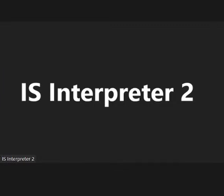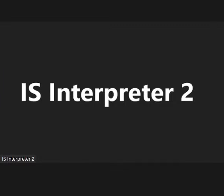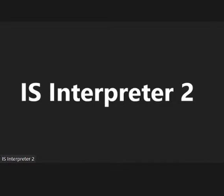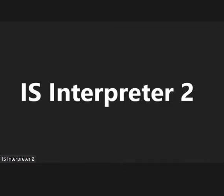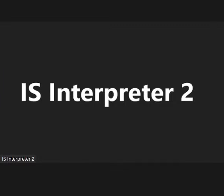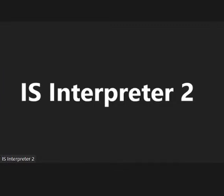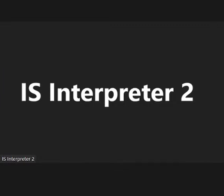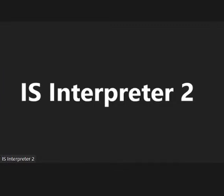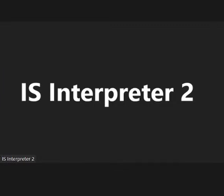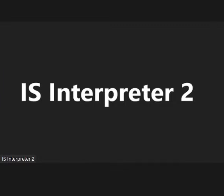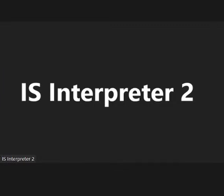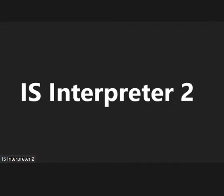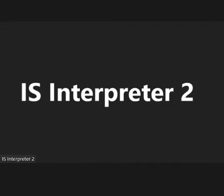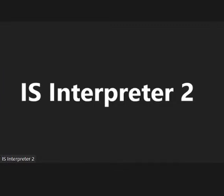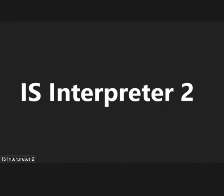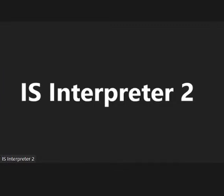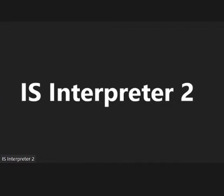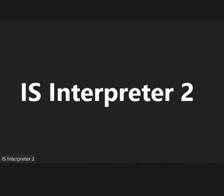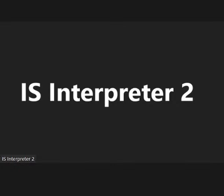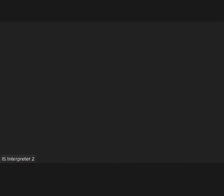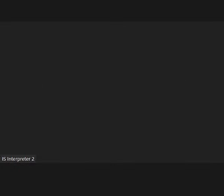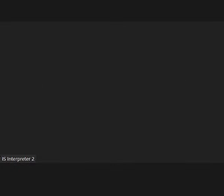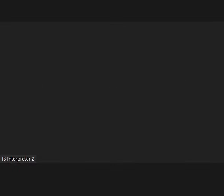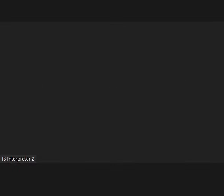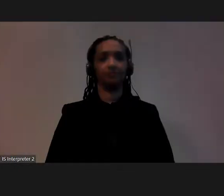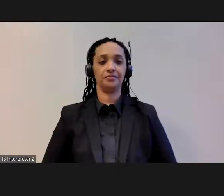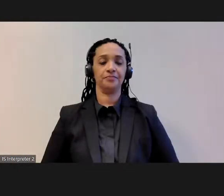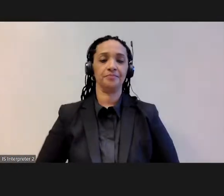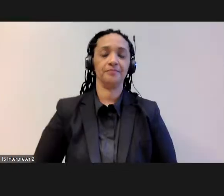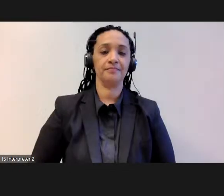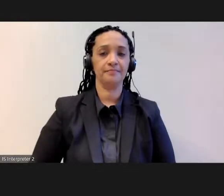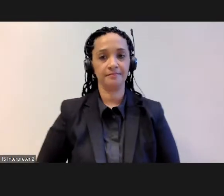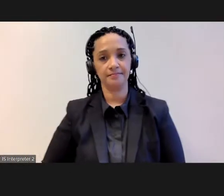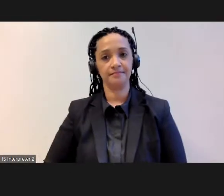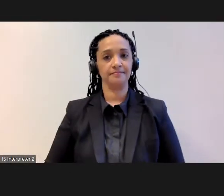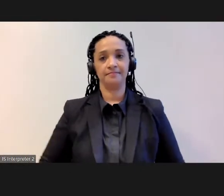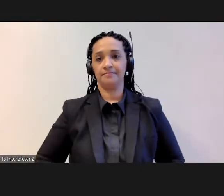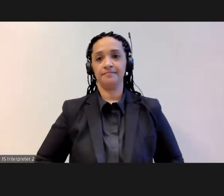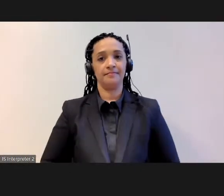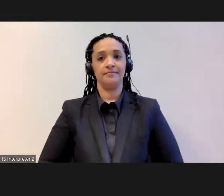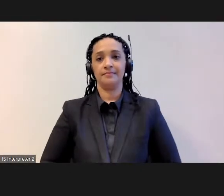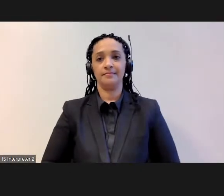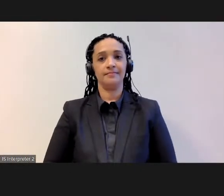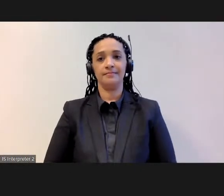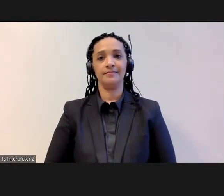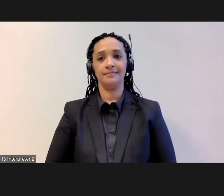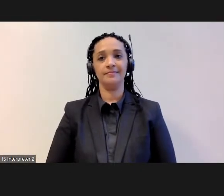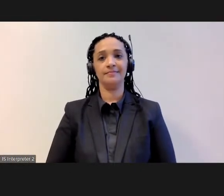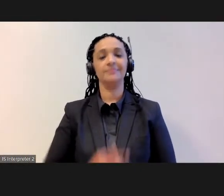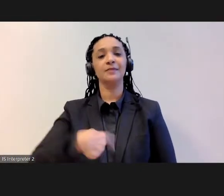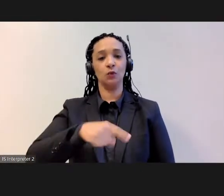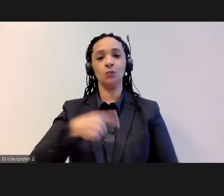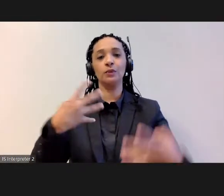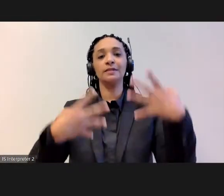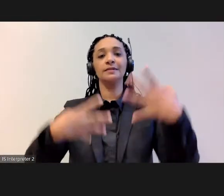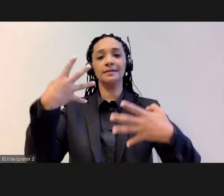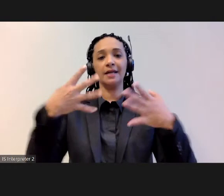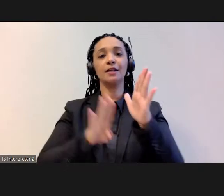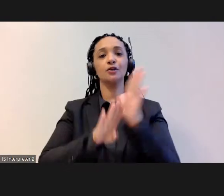Africa and improve the credibility of the data that we collect,